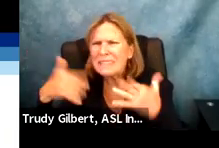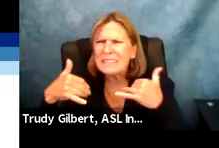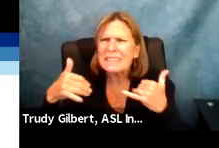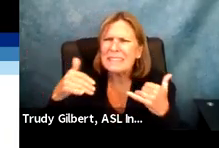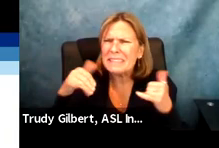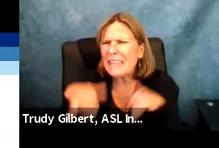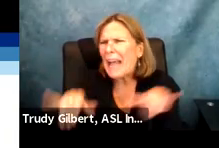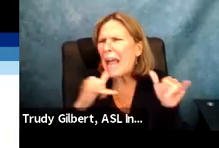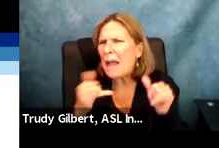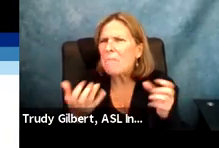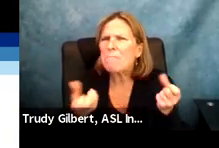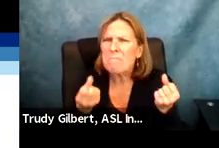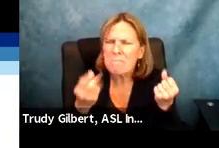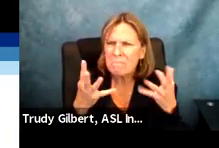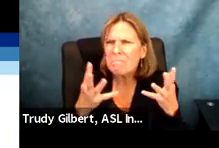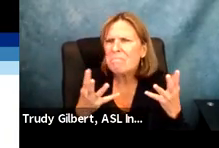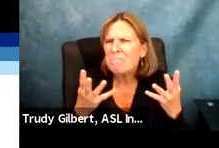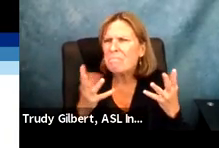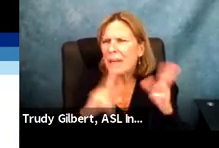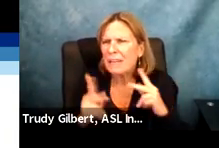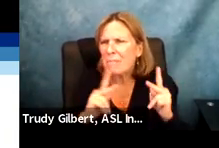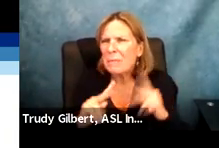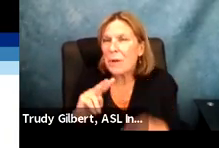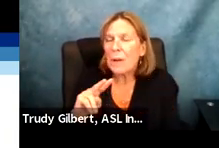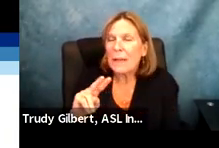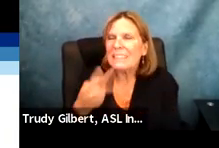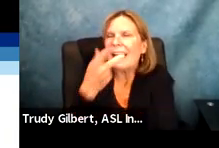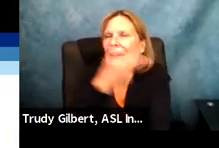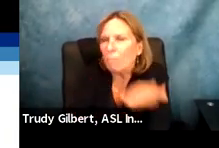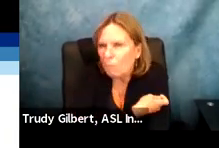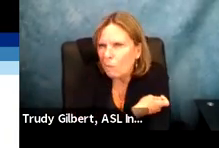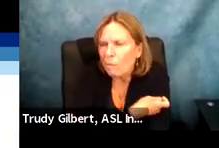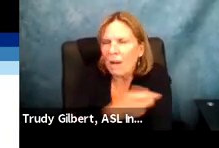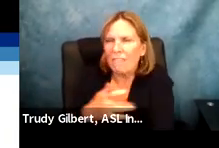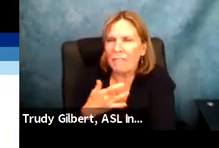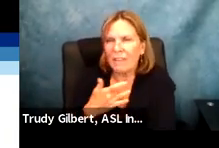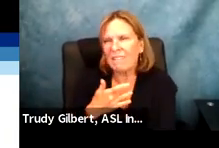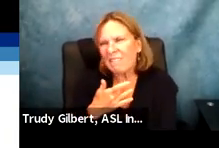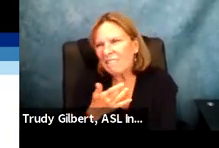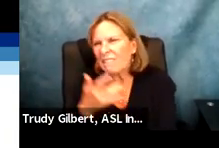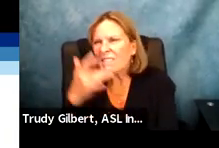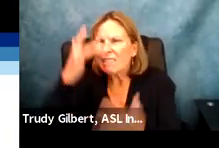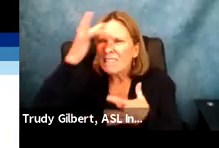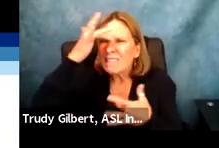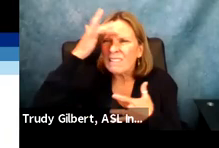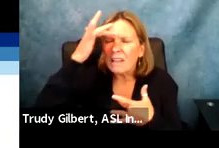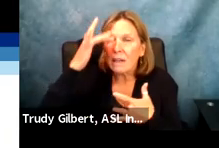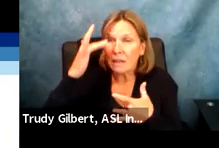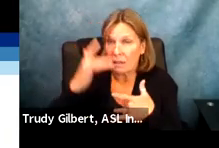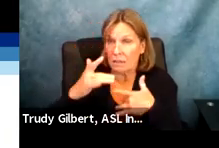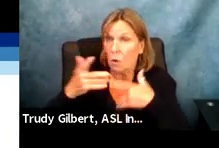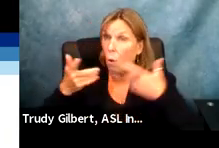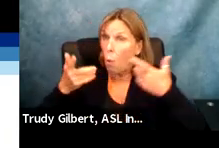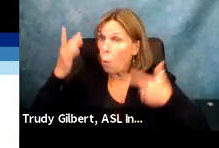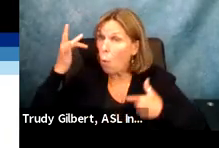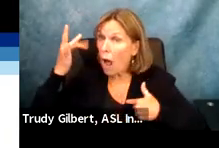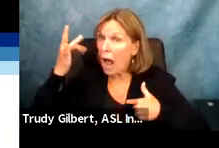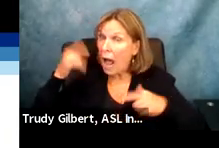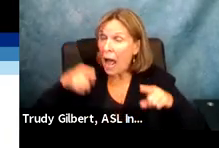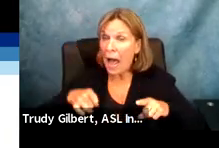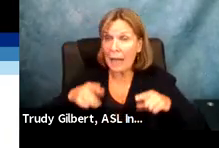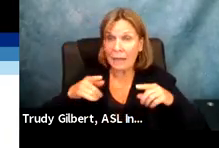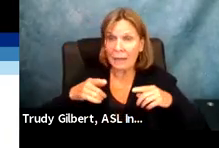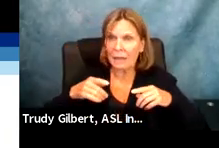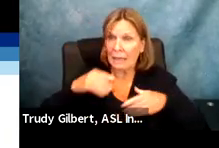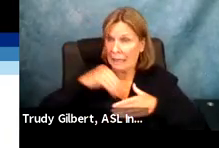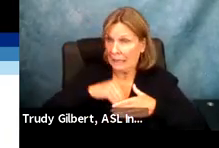kind of feel crummy the next day because they have that, they can sense their immune system sort of recognizing